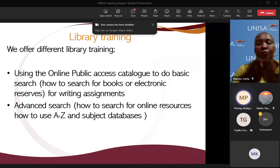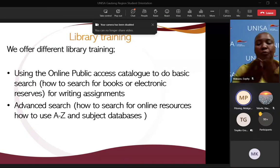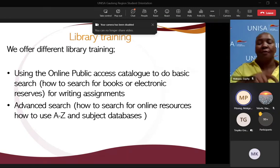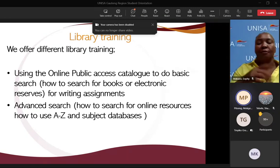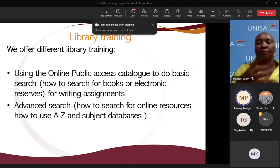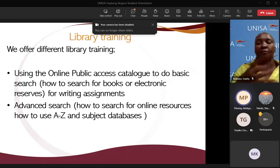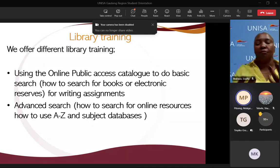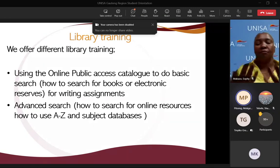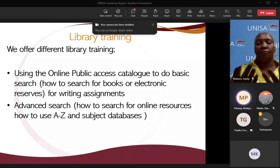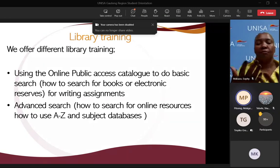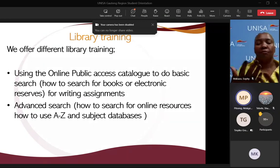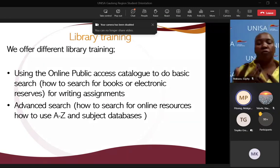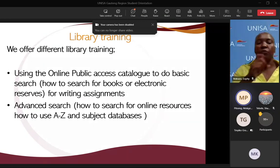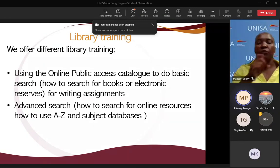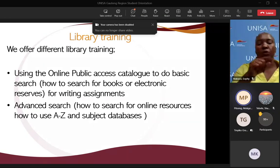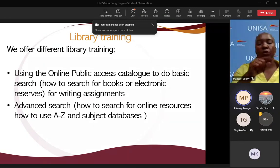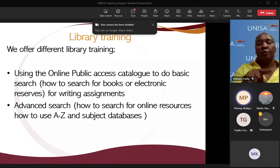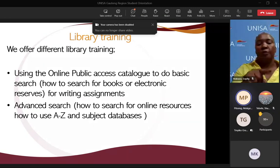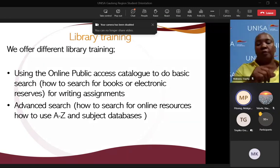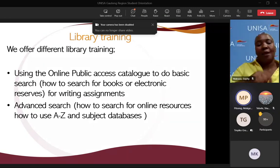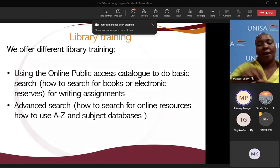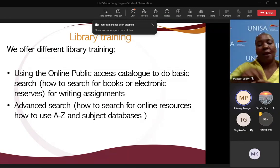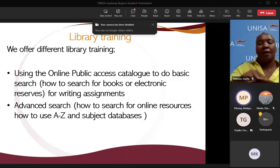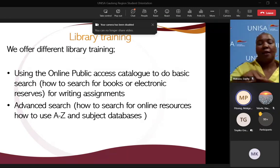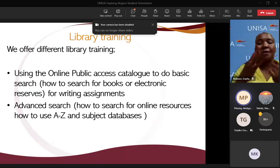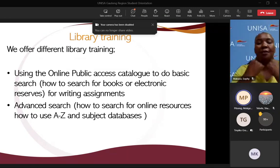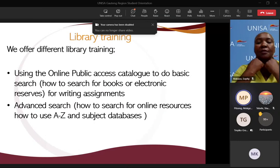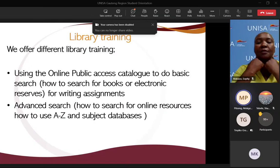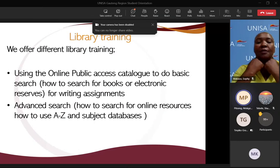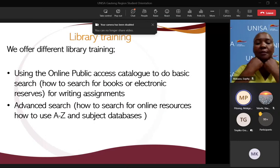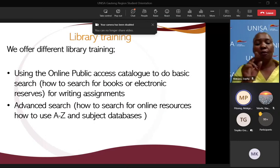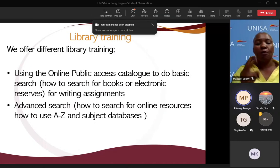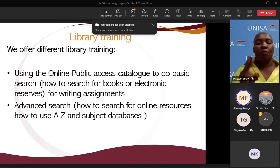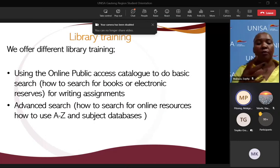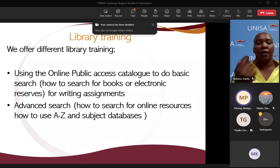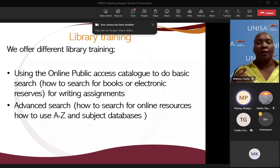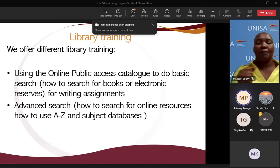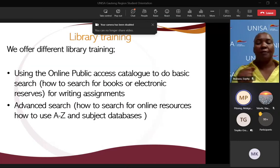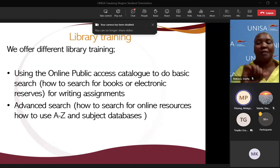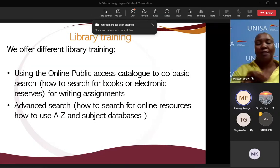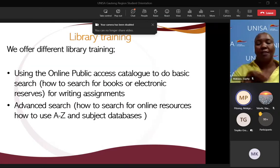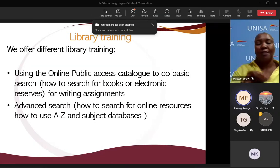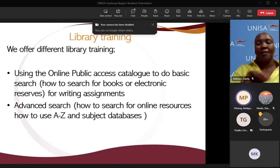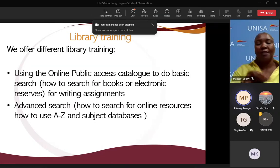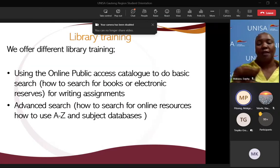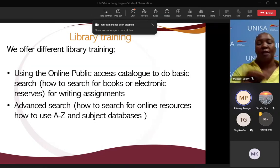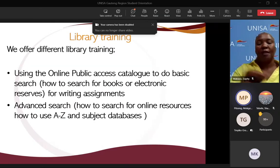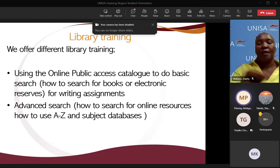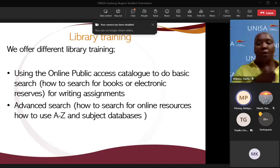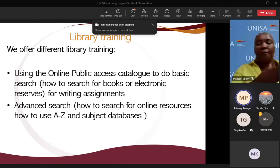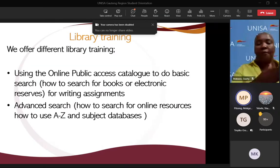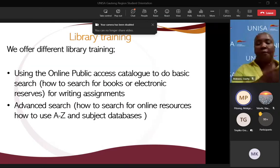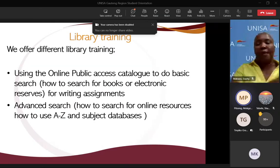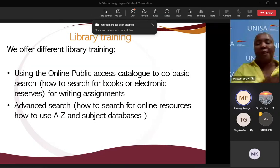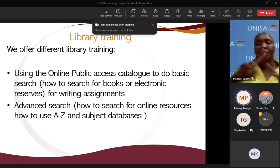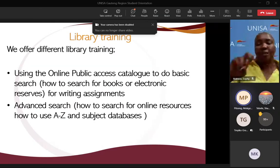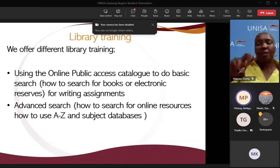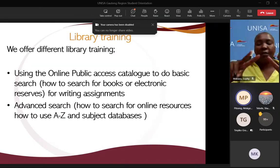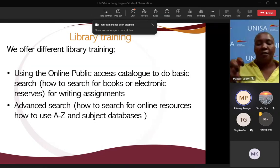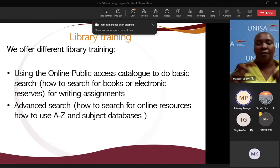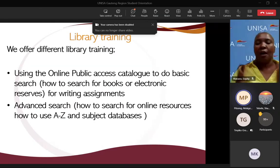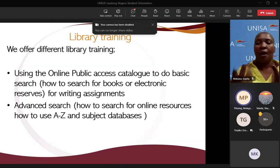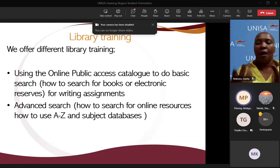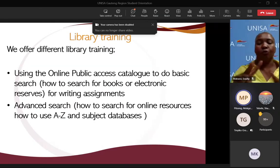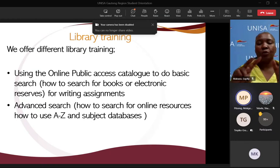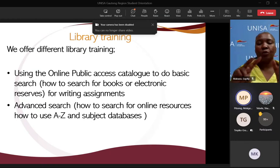mean mainly use for writing assignments and we also train students on how to do an advanced search that is